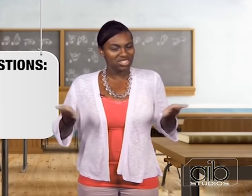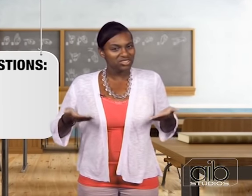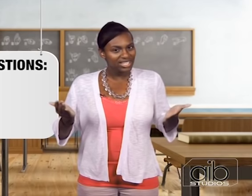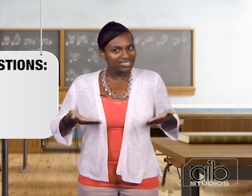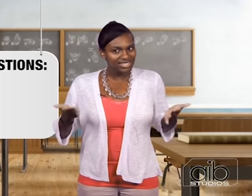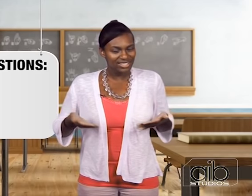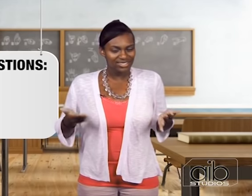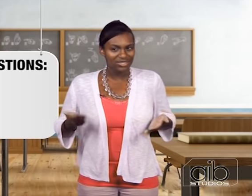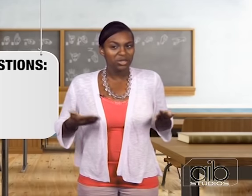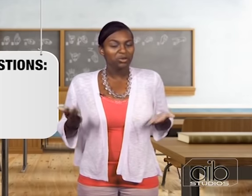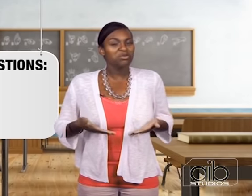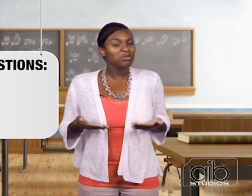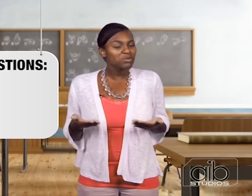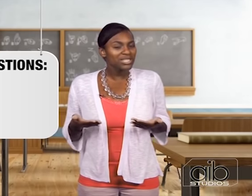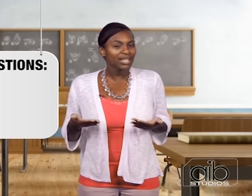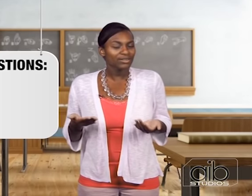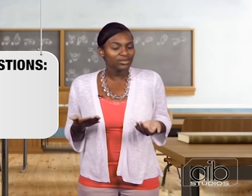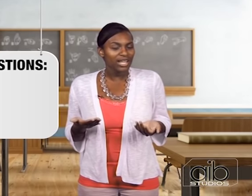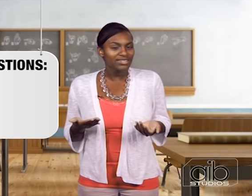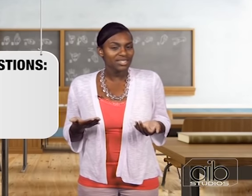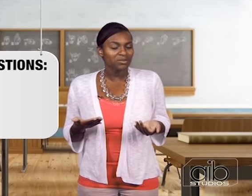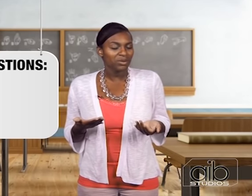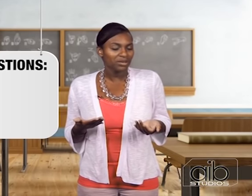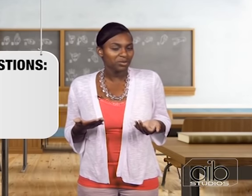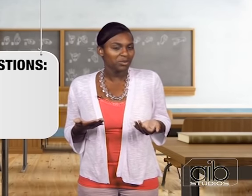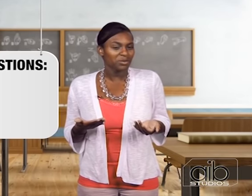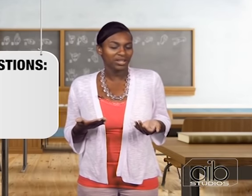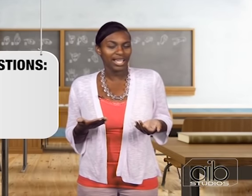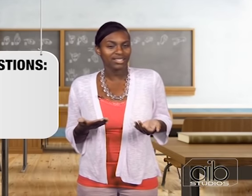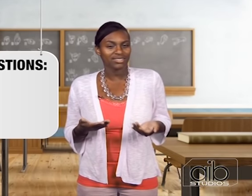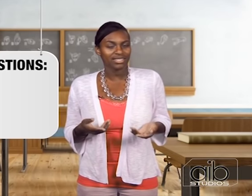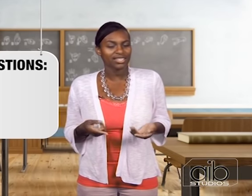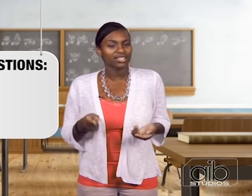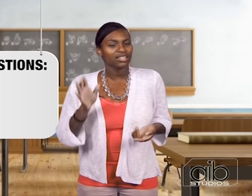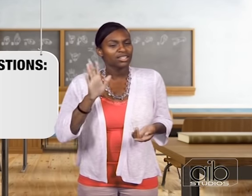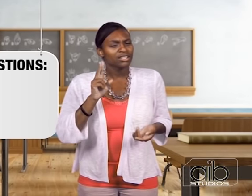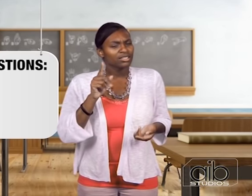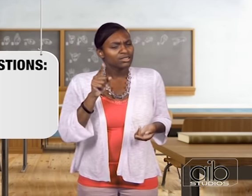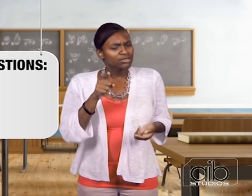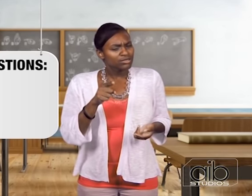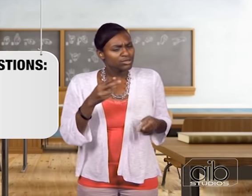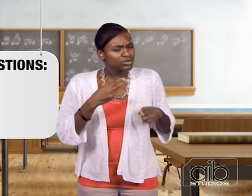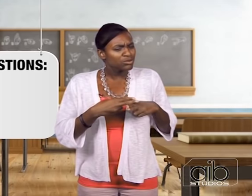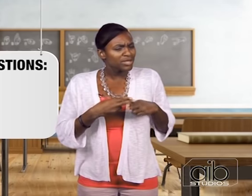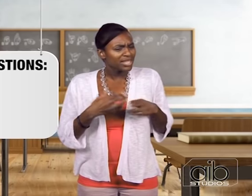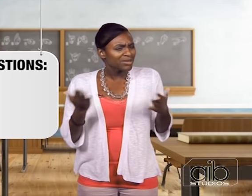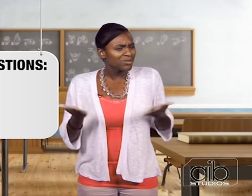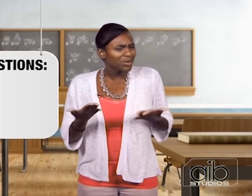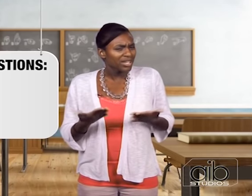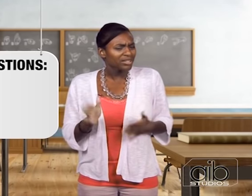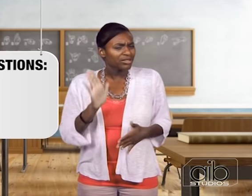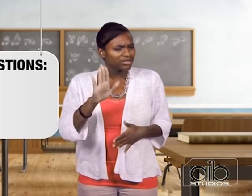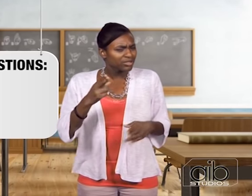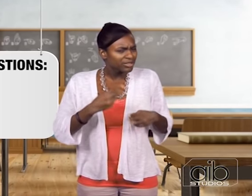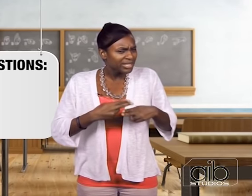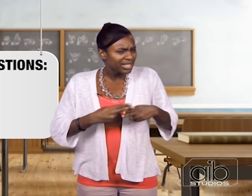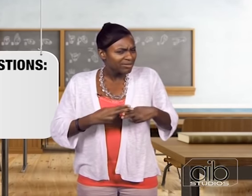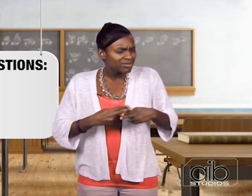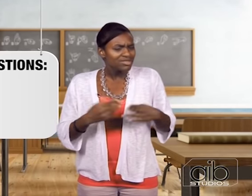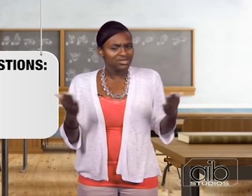your hands like this. Remember, we kind of learned how to say what when we were asking you name what or your name. So this is